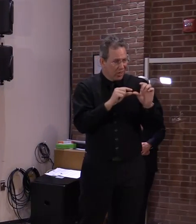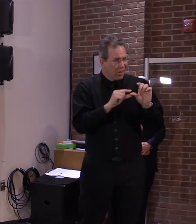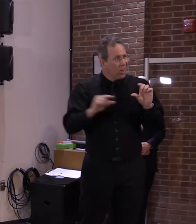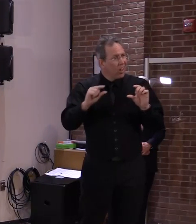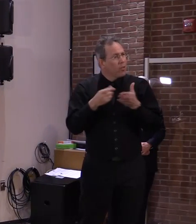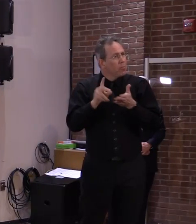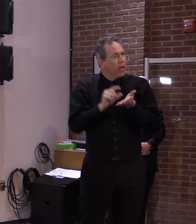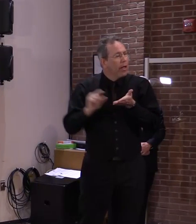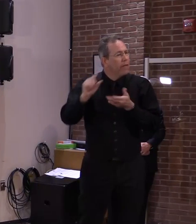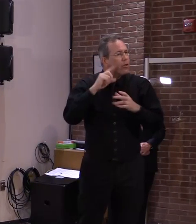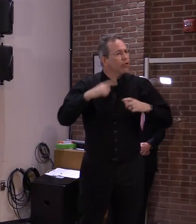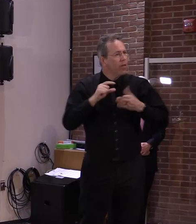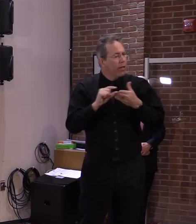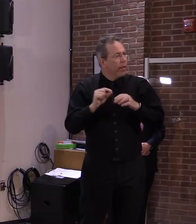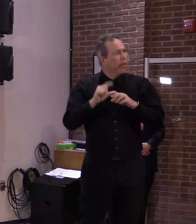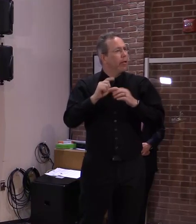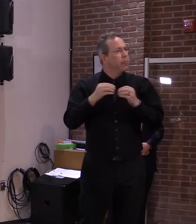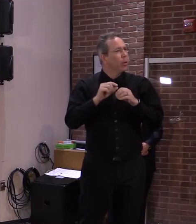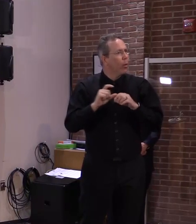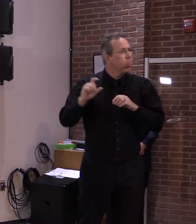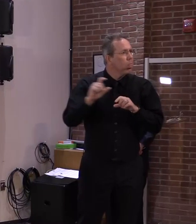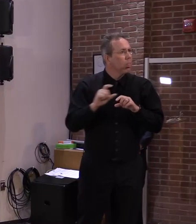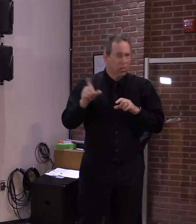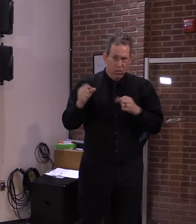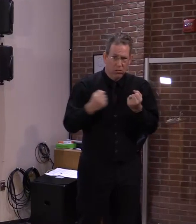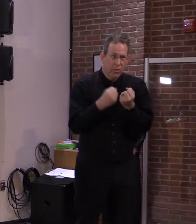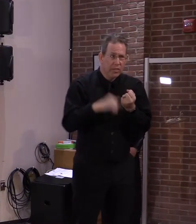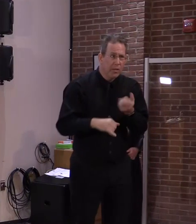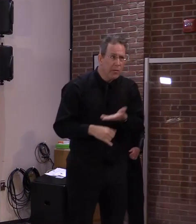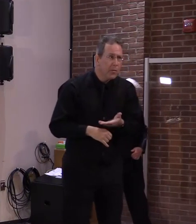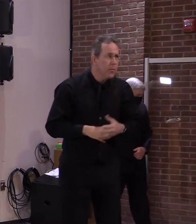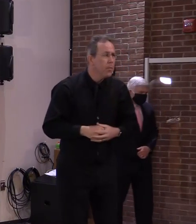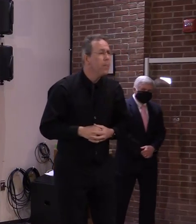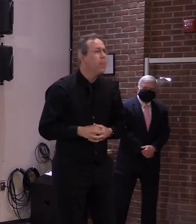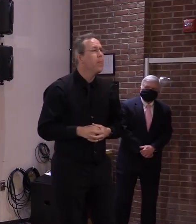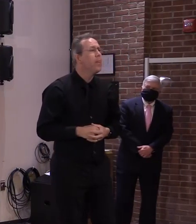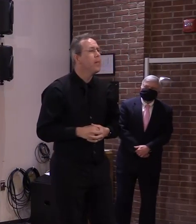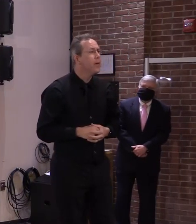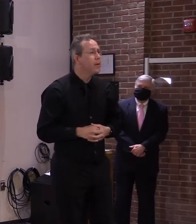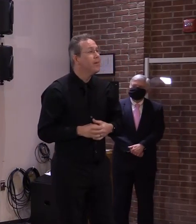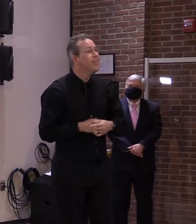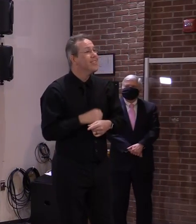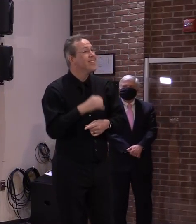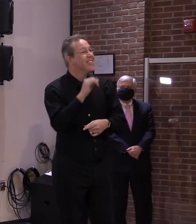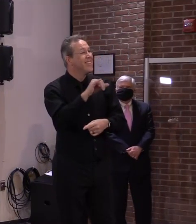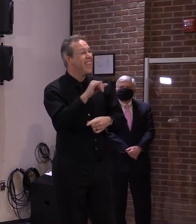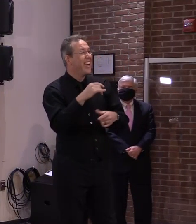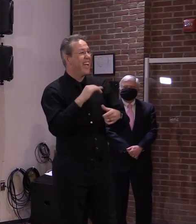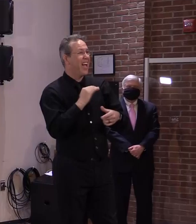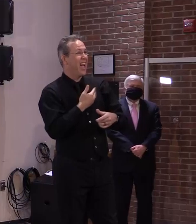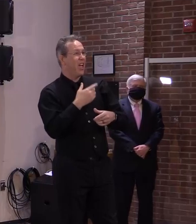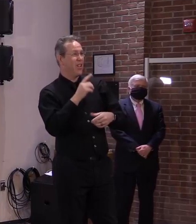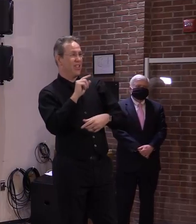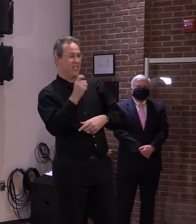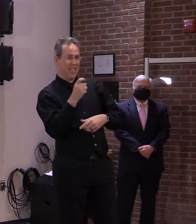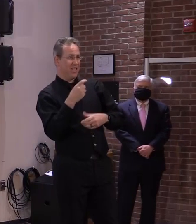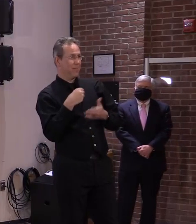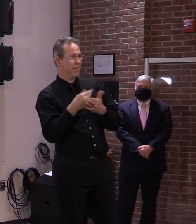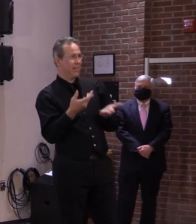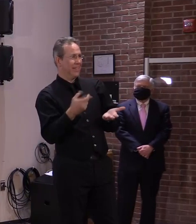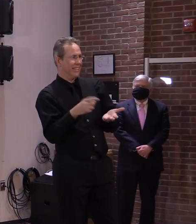know, I think that's how it's funded to begin with. In fact, $150 million doesn't come out of thin air.